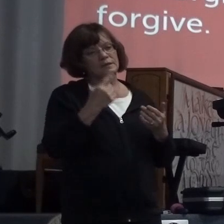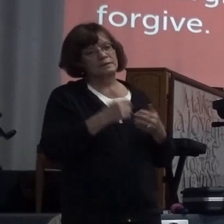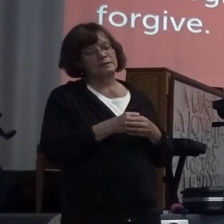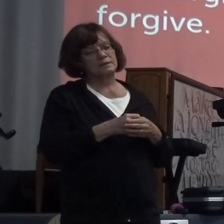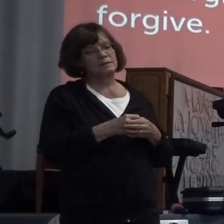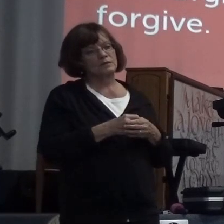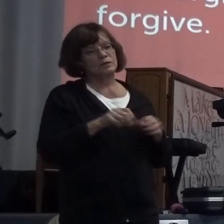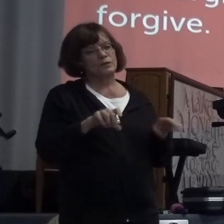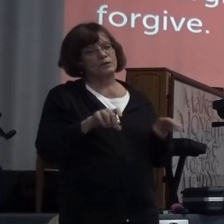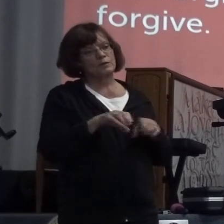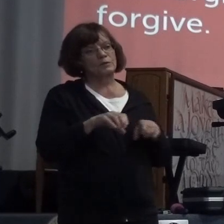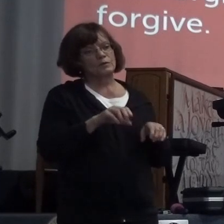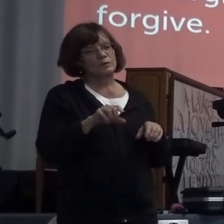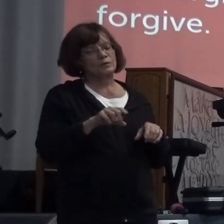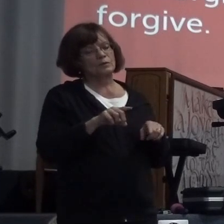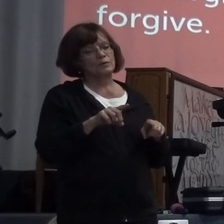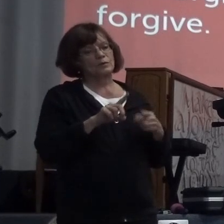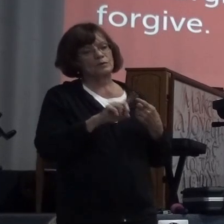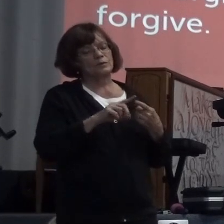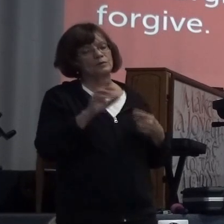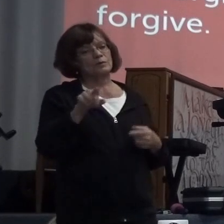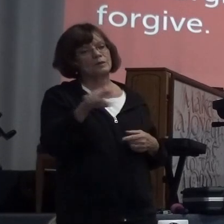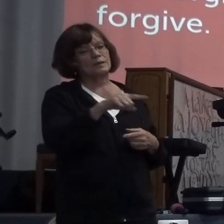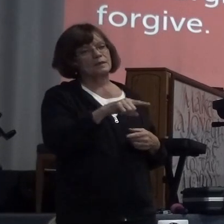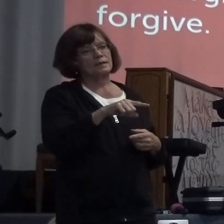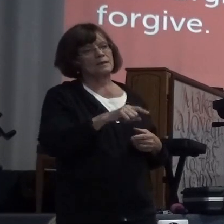inch of your life for 40 years.